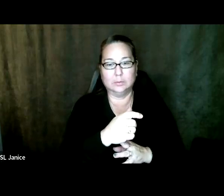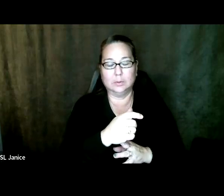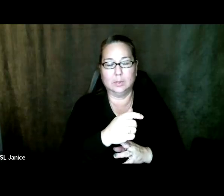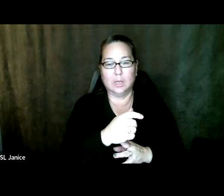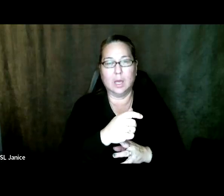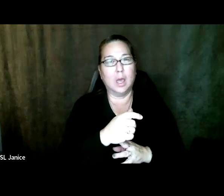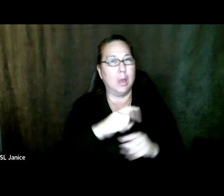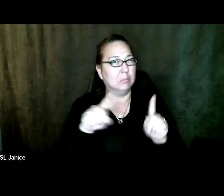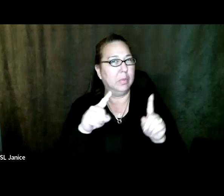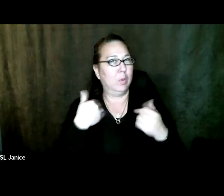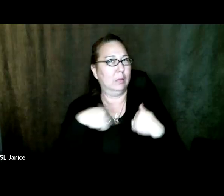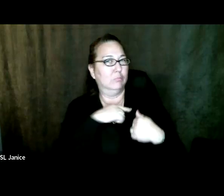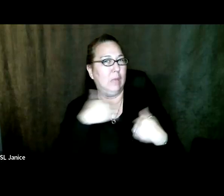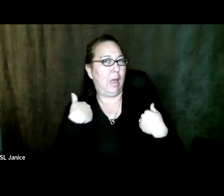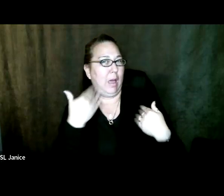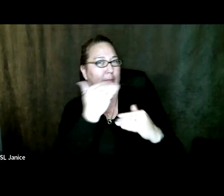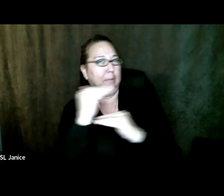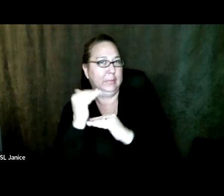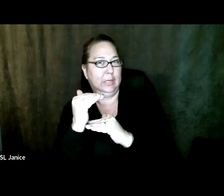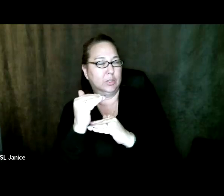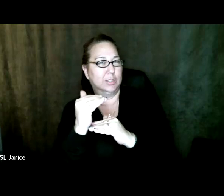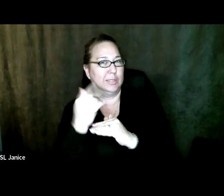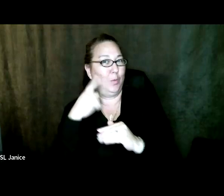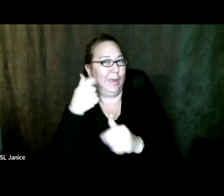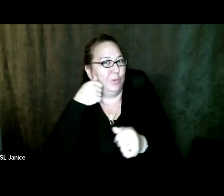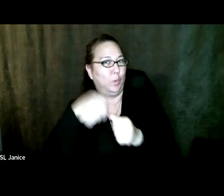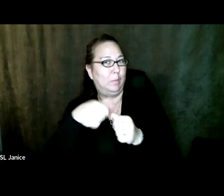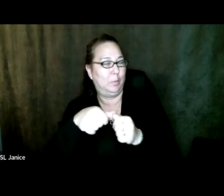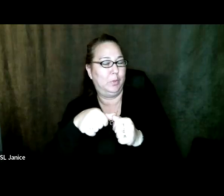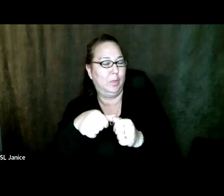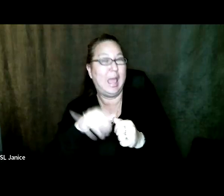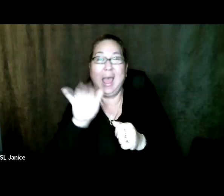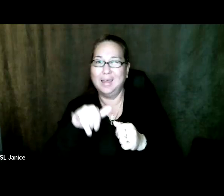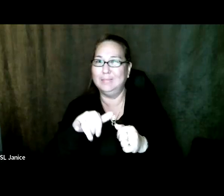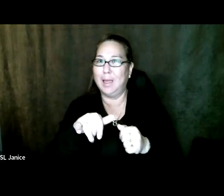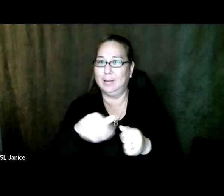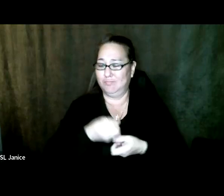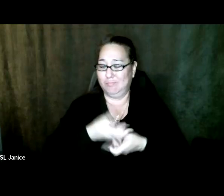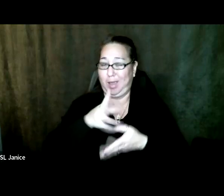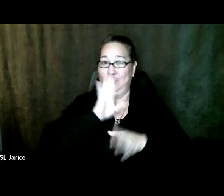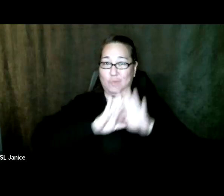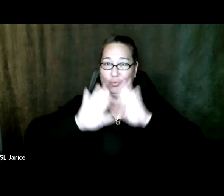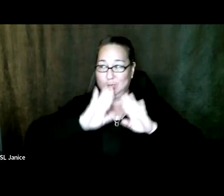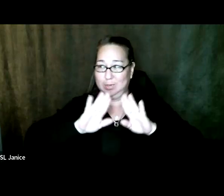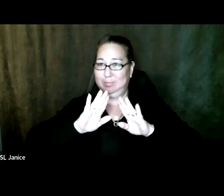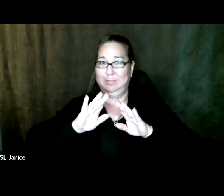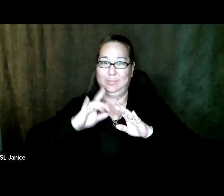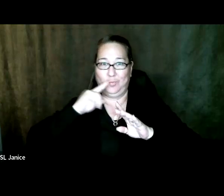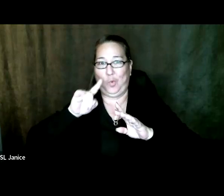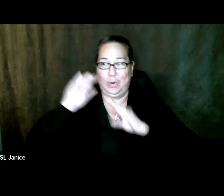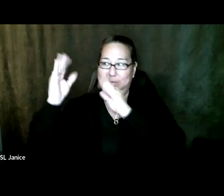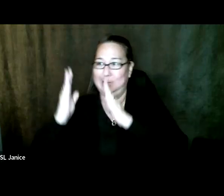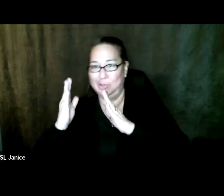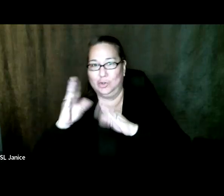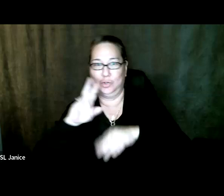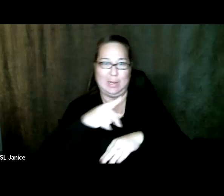limitations to it that we also have to keep in mind. And these can be very, very frustrating to teachers and to principals. So